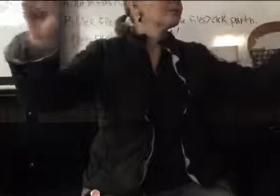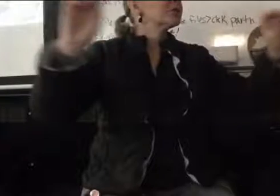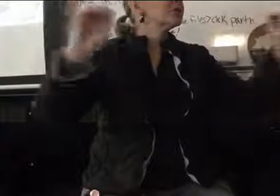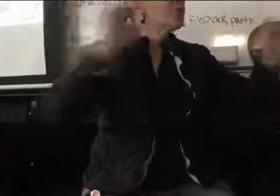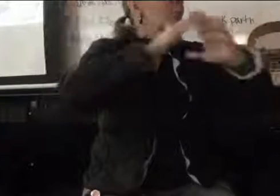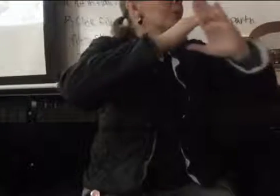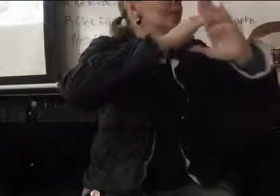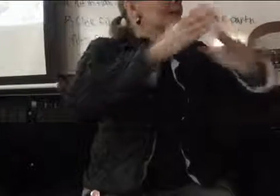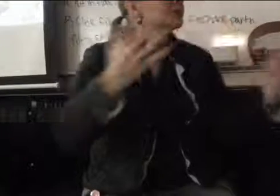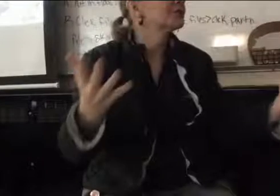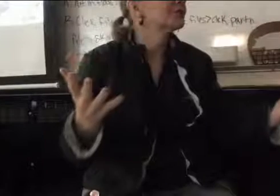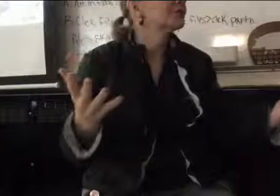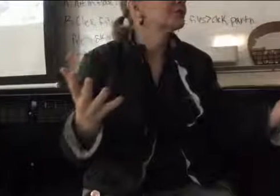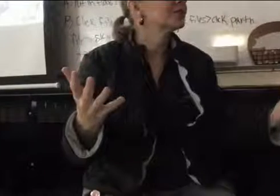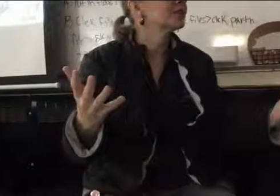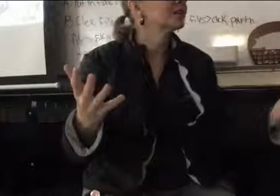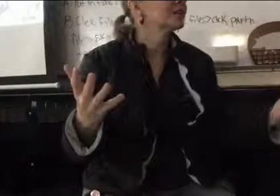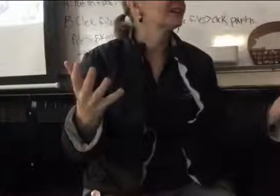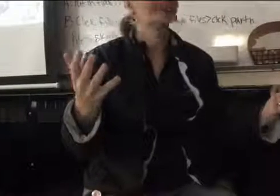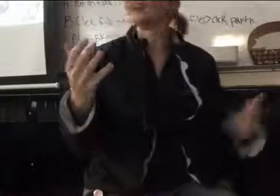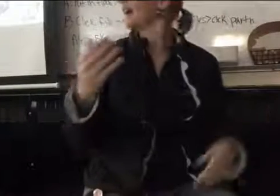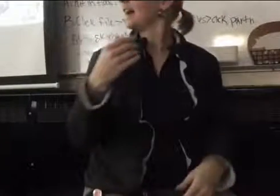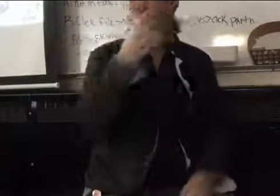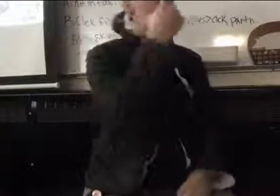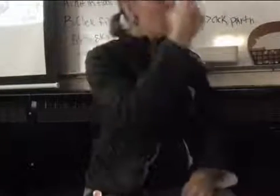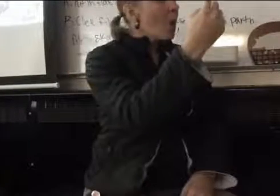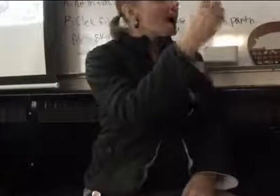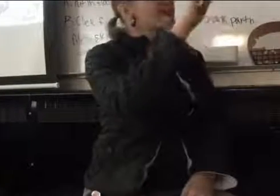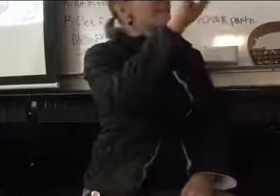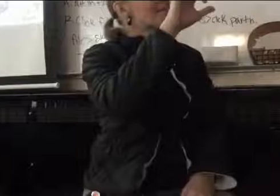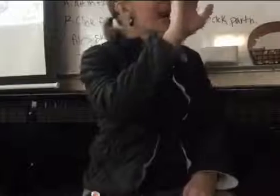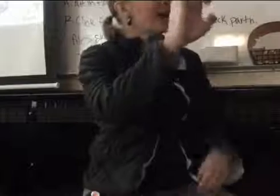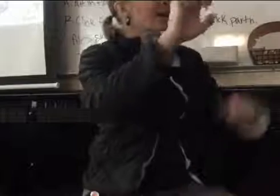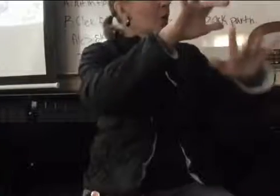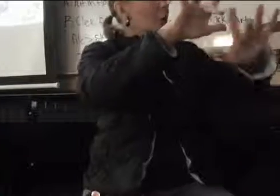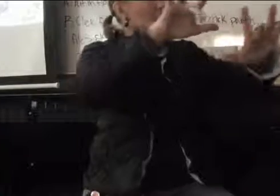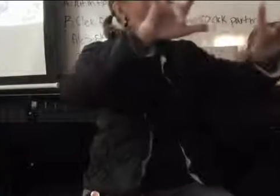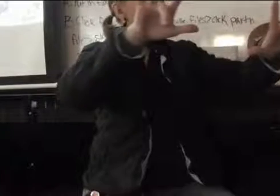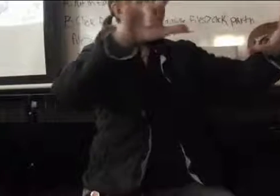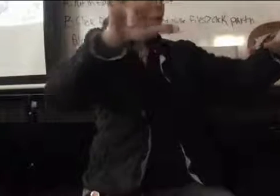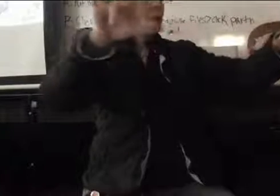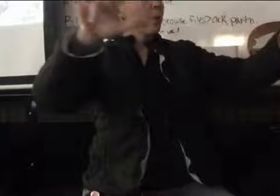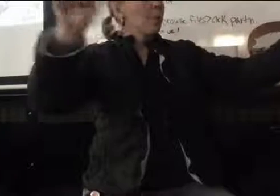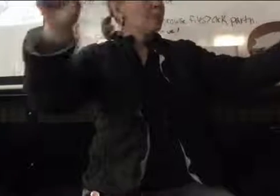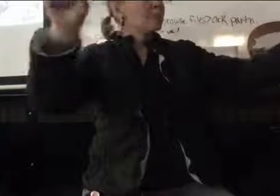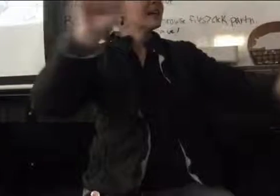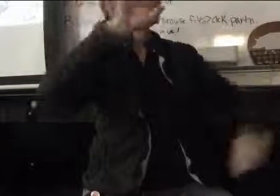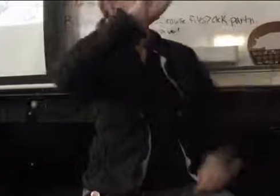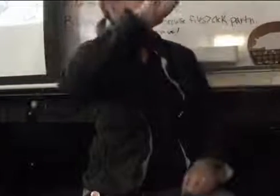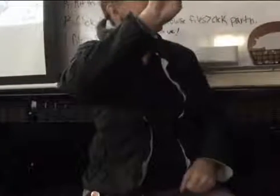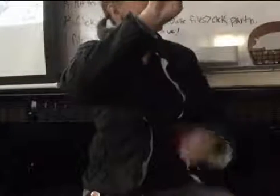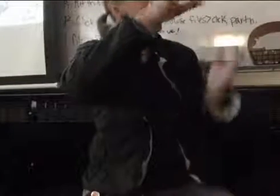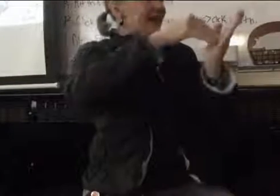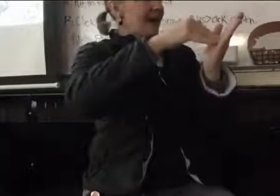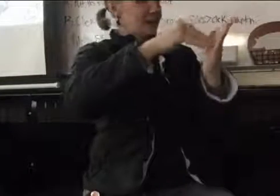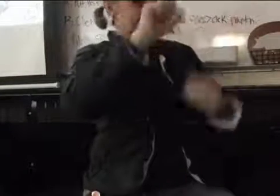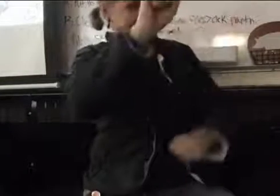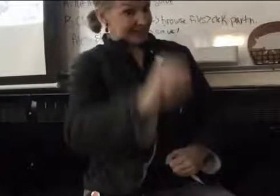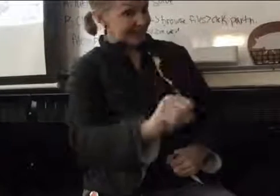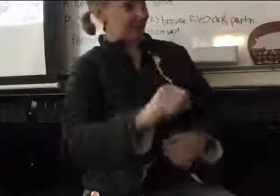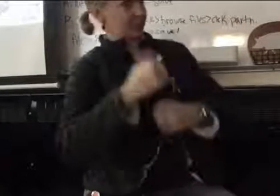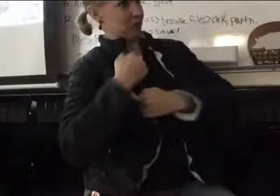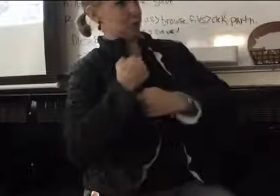whatsoever. And you have 1 mile of this entire stretch that you're going to have 7,000 Confederate soldiers